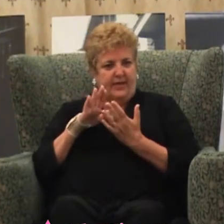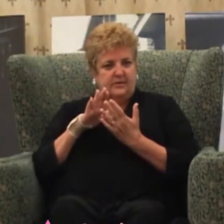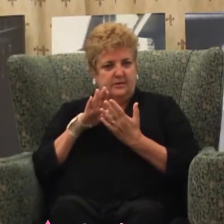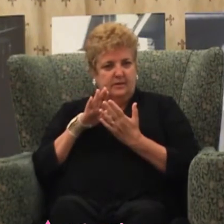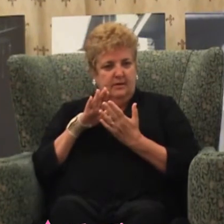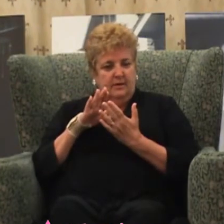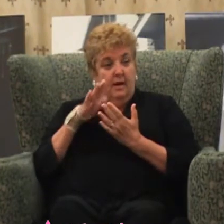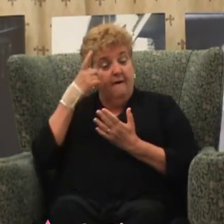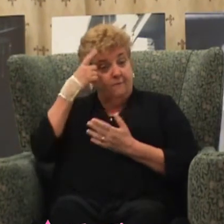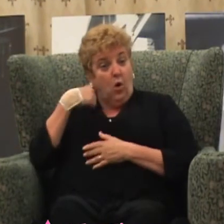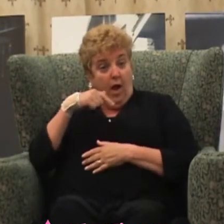Turns